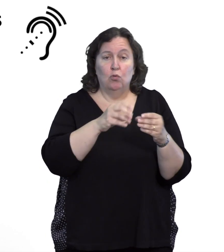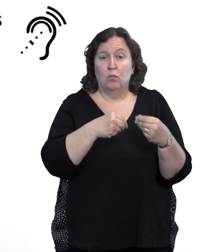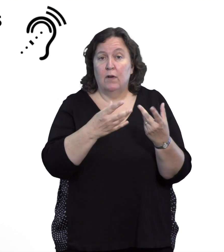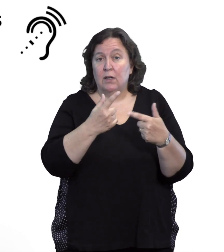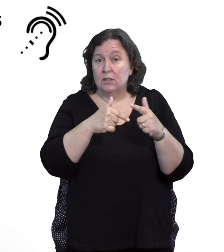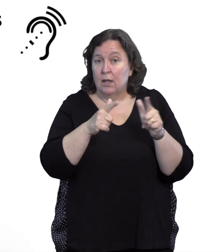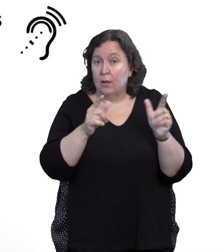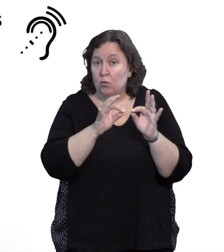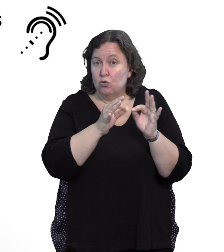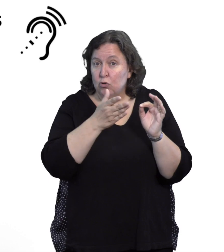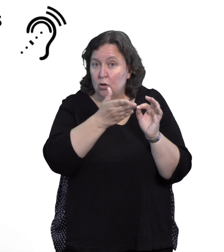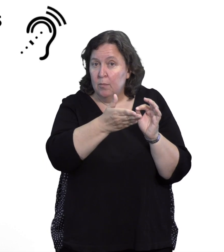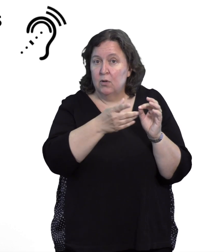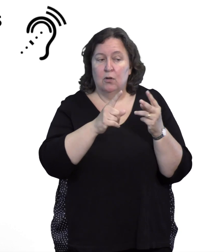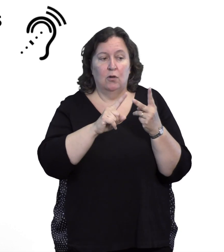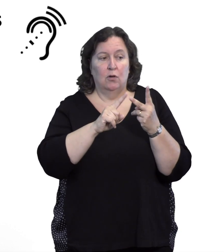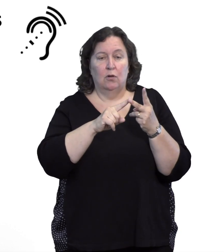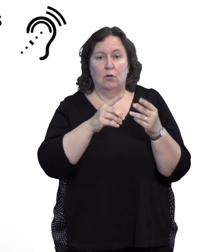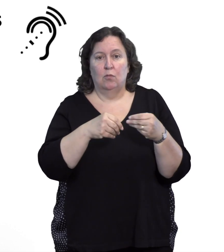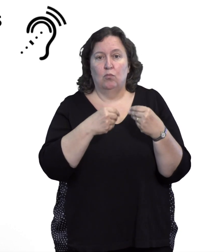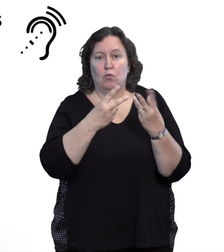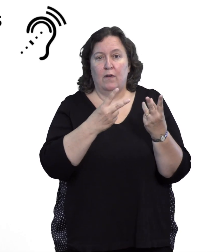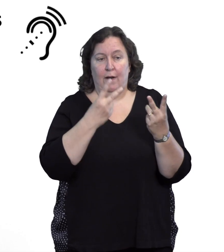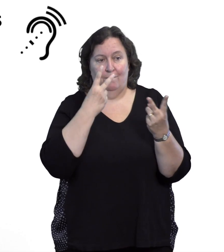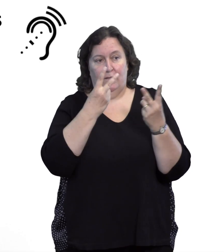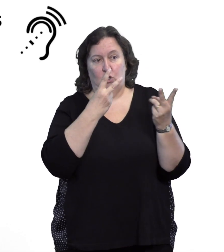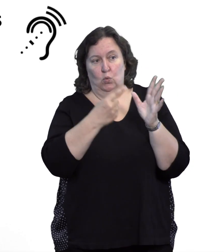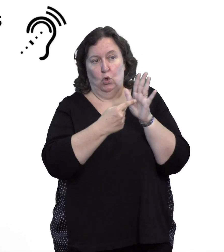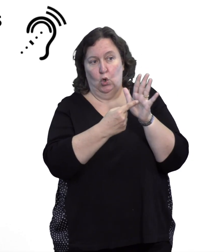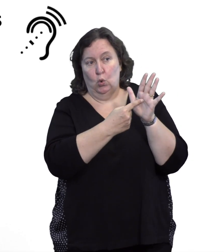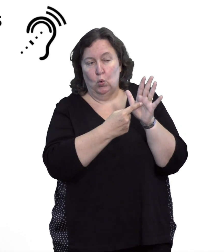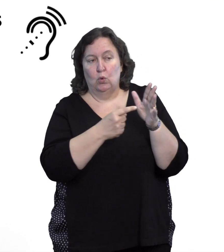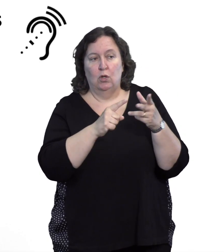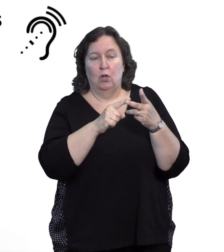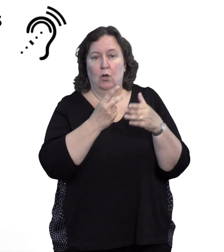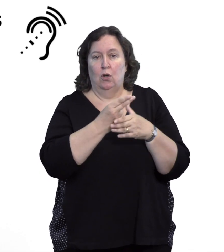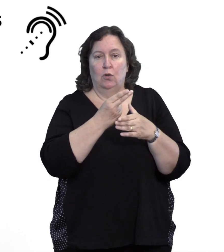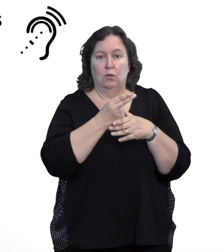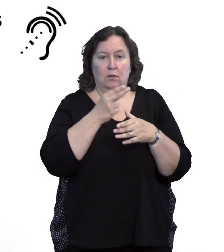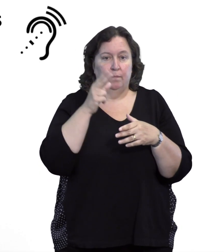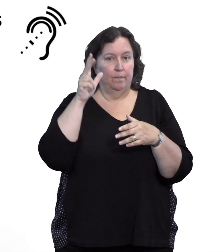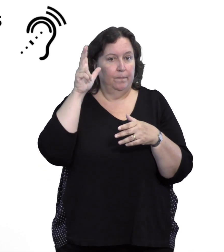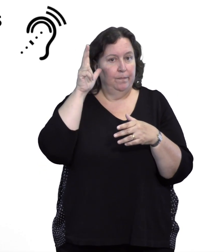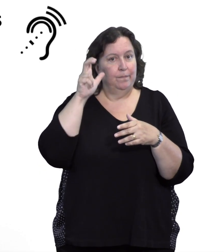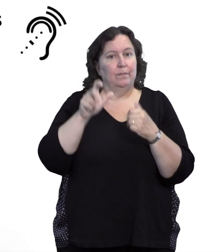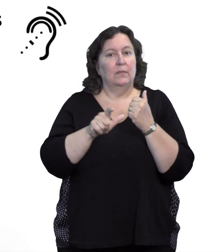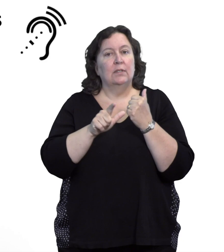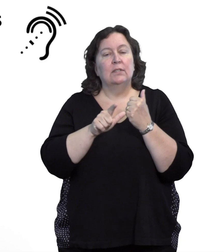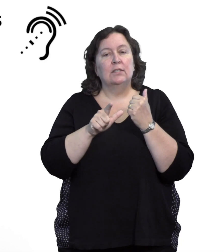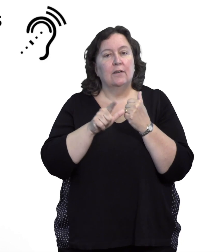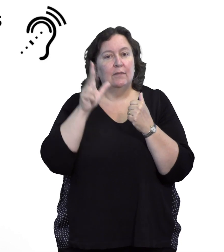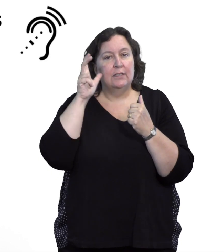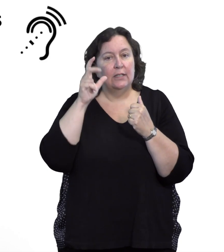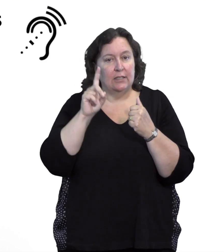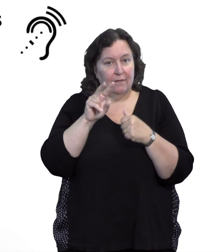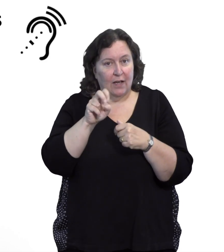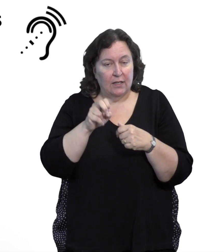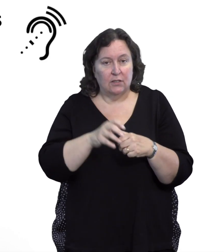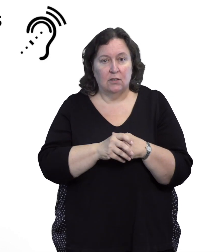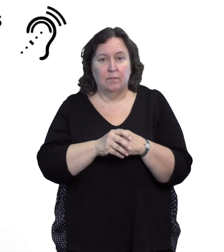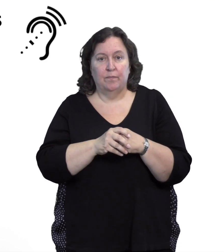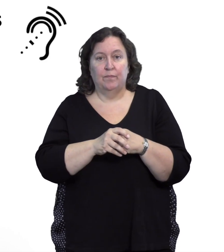activities. This could include providing a sign language interpreter, providing visual cues, or using assistive listening